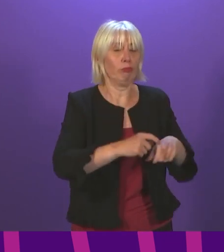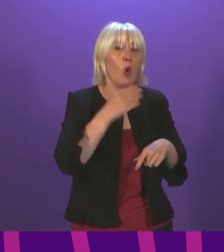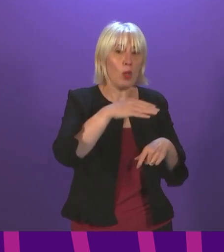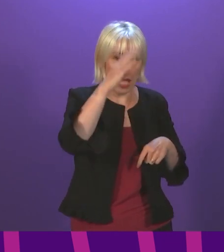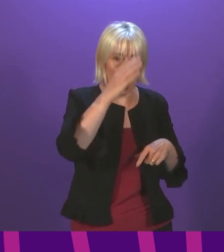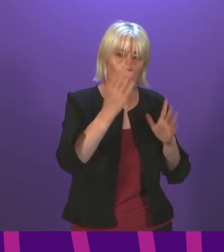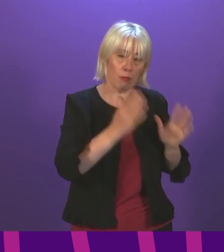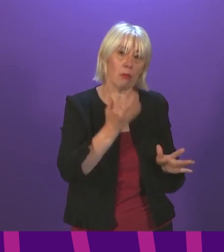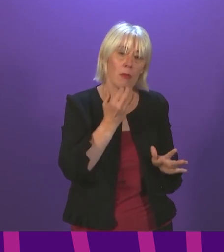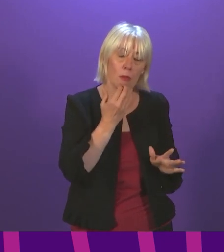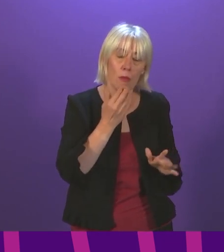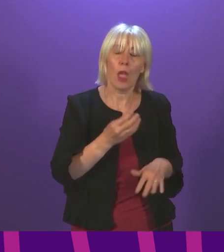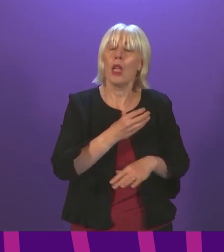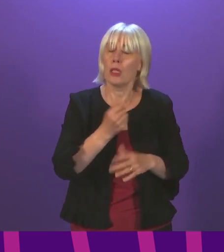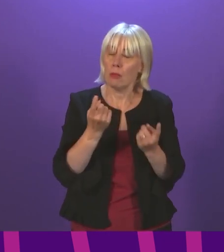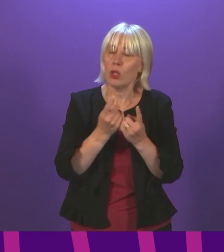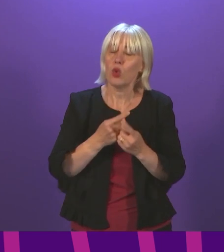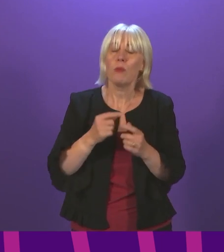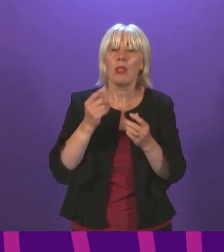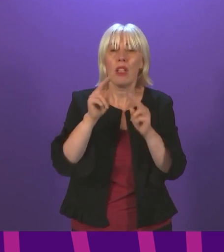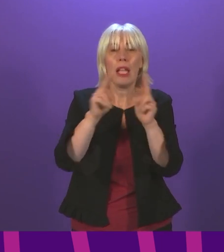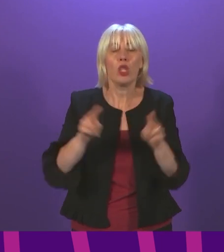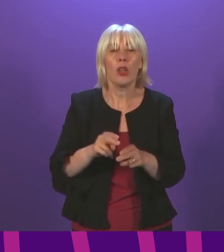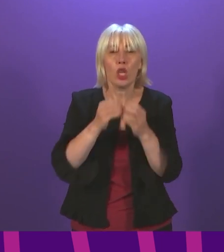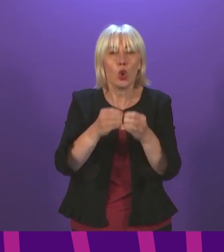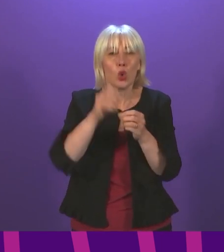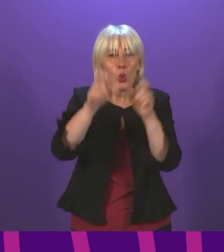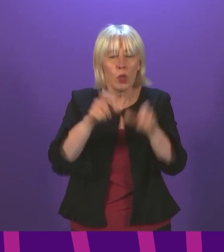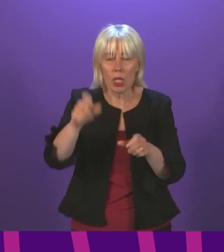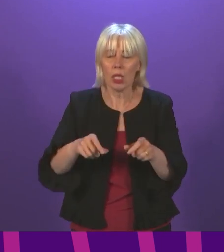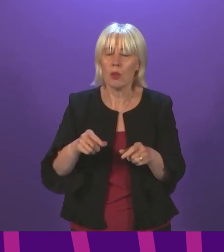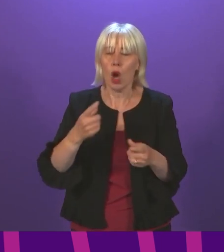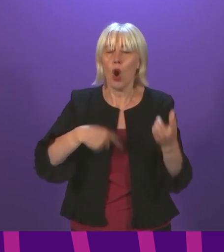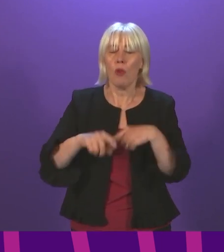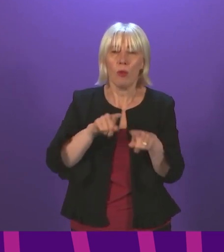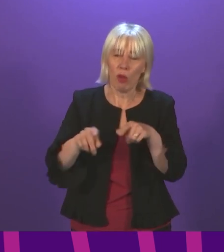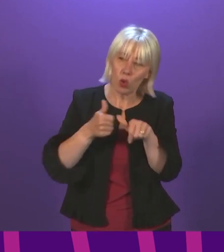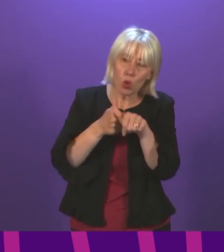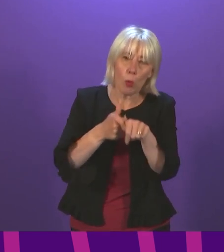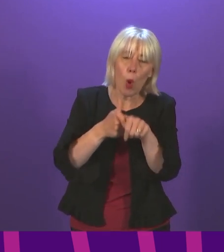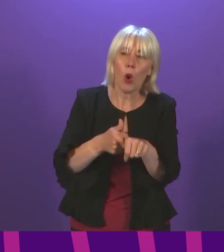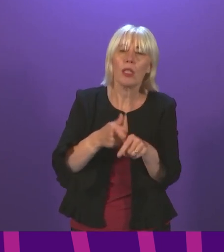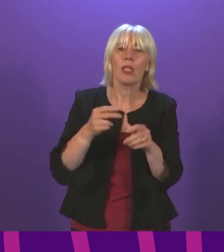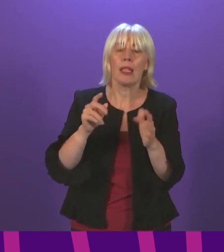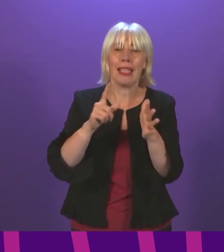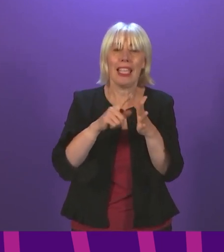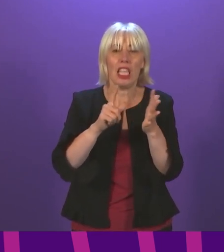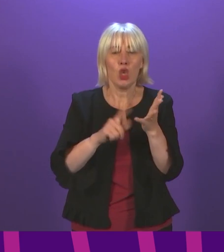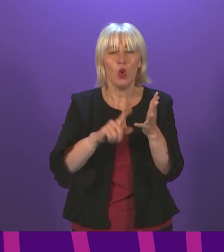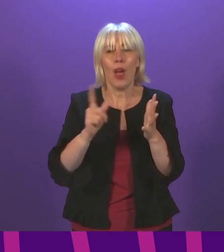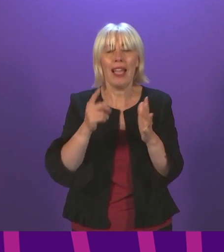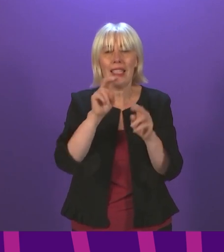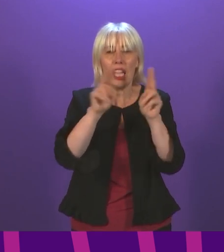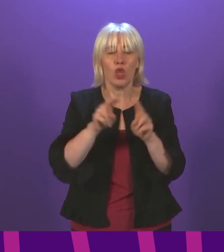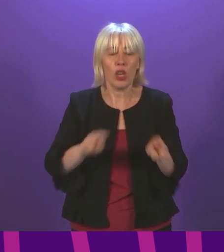that have faced international students, the Scottish Government has also taken steps to put in place support. So, for example, international and EU students can